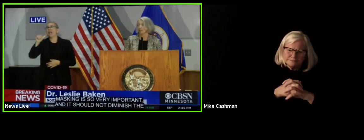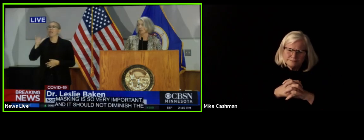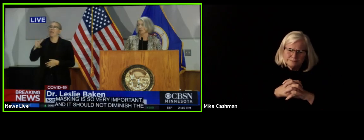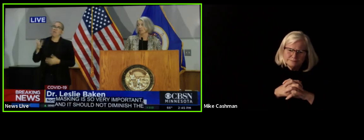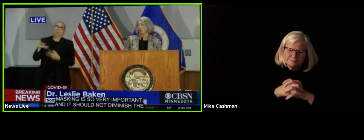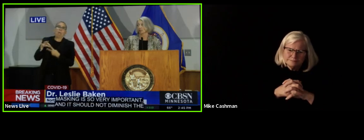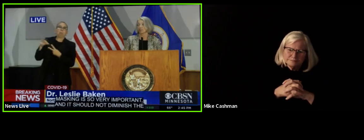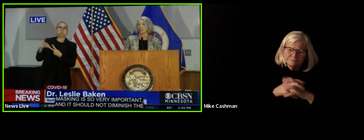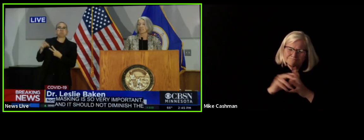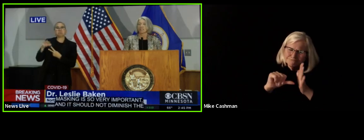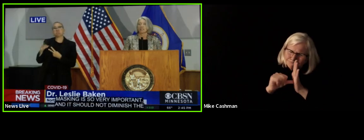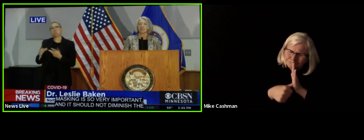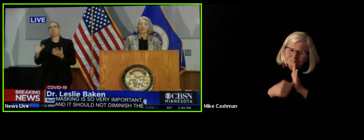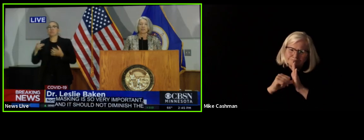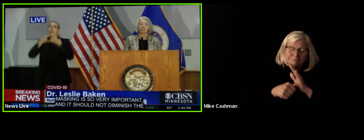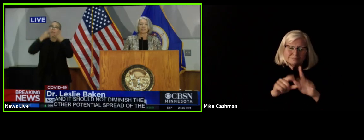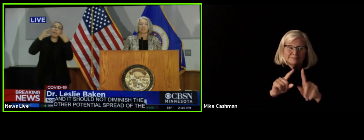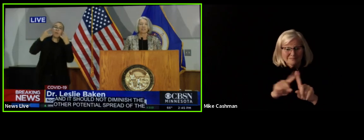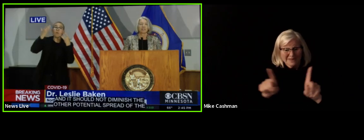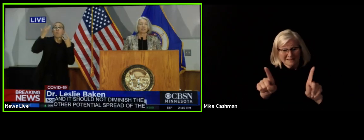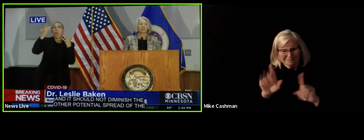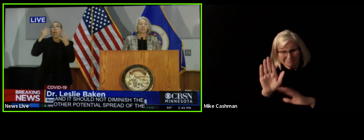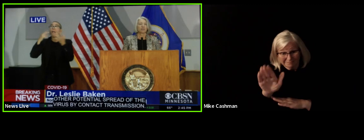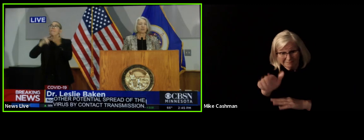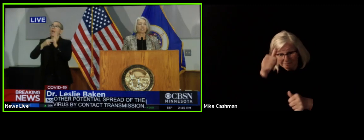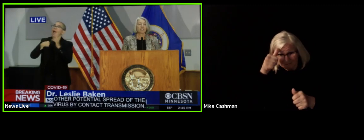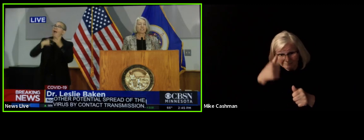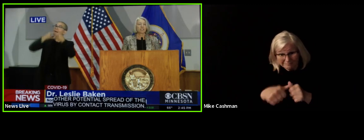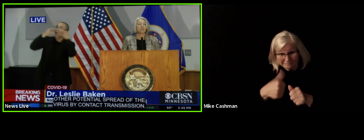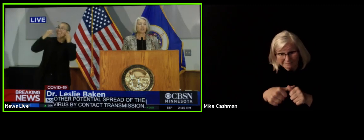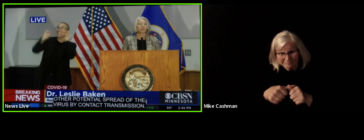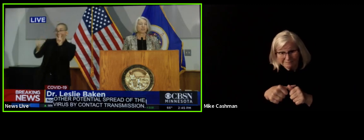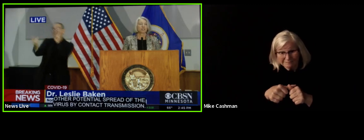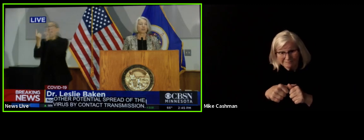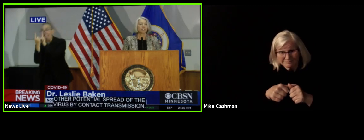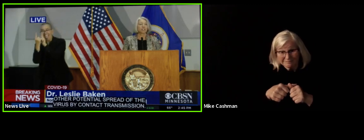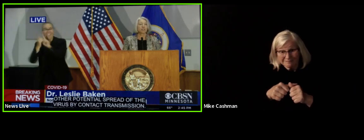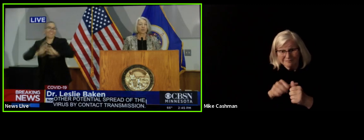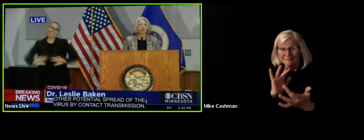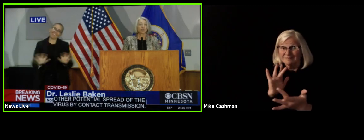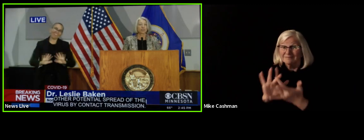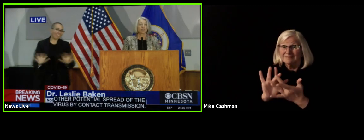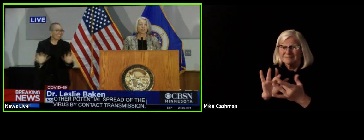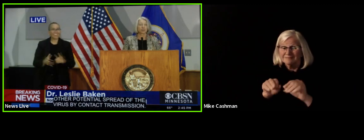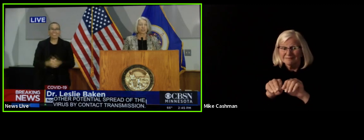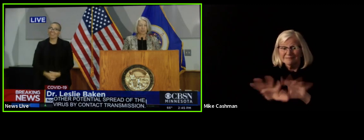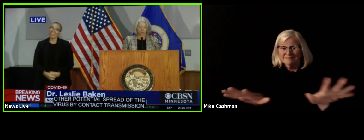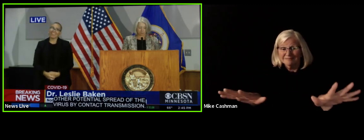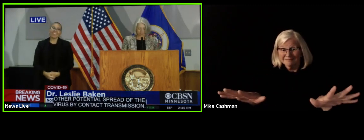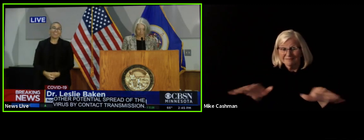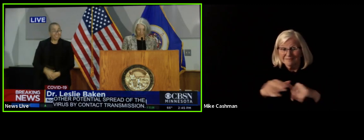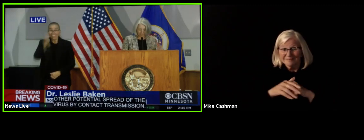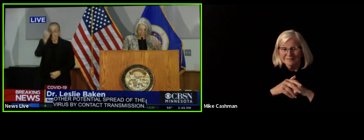contact transmission. That means from the skin or secretions of one person to